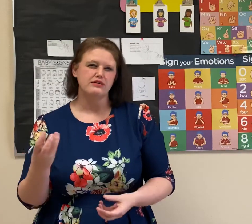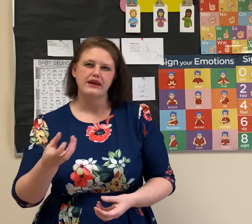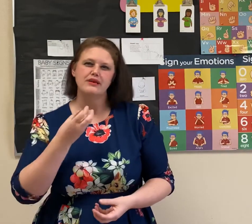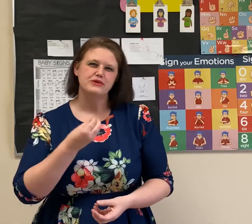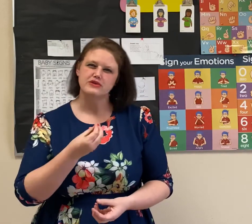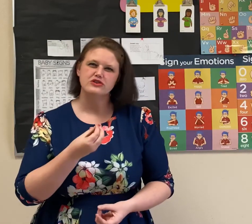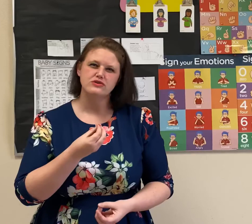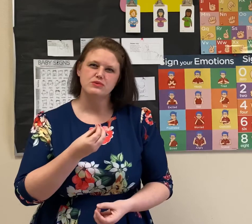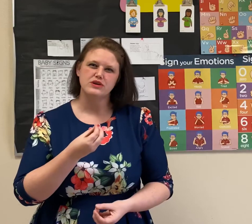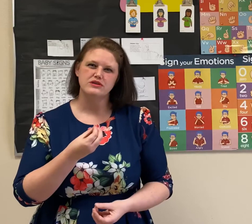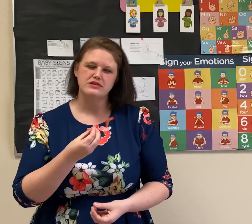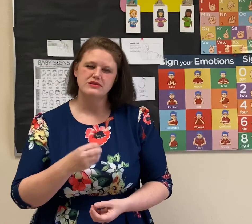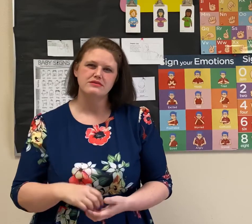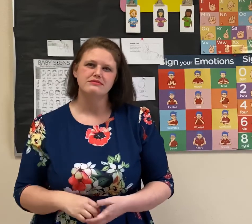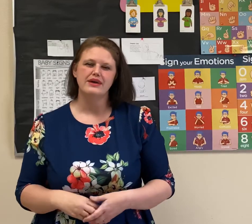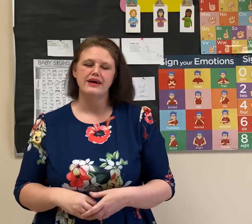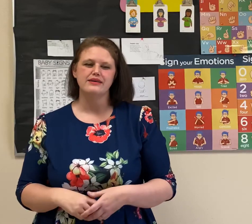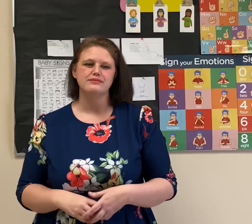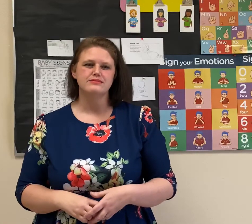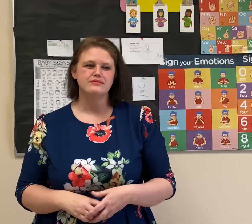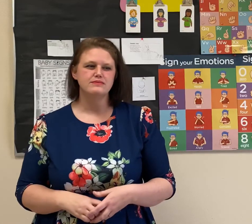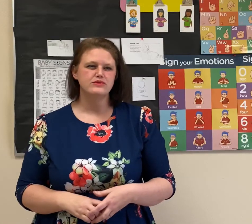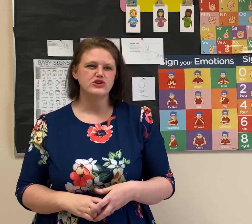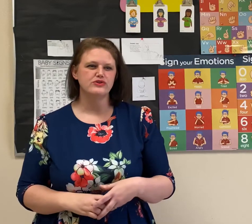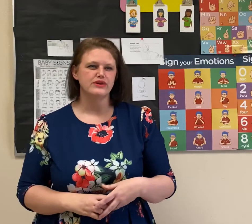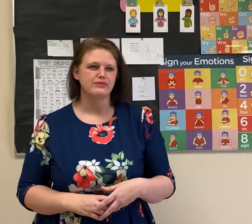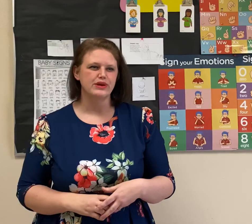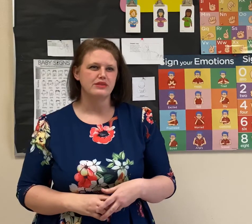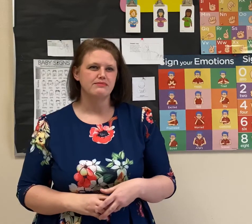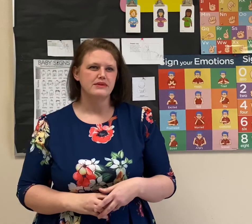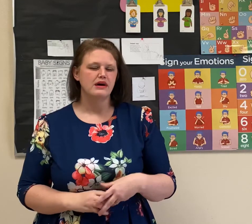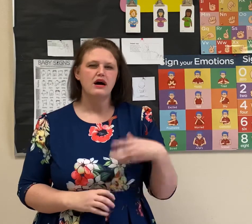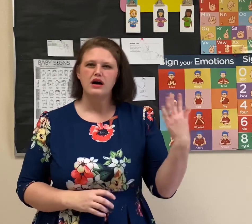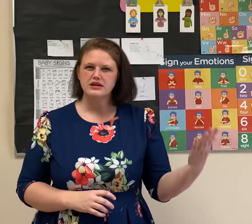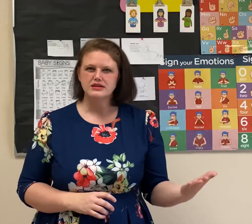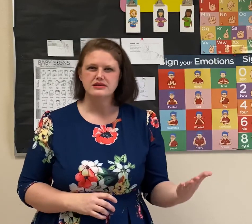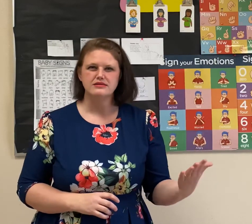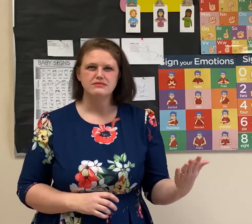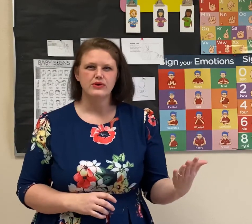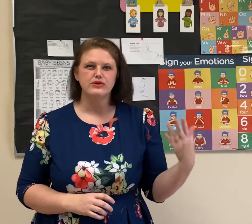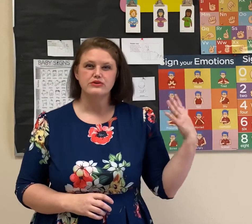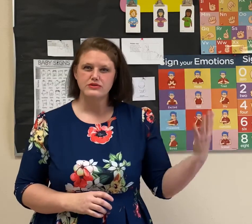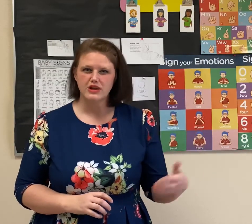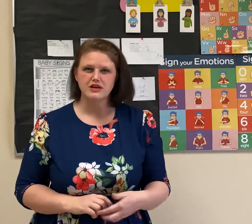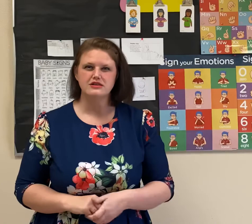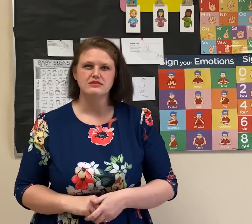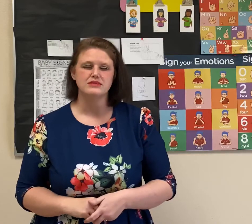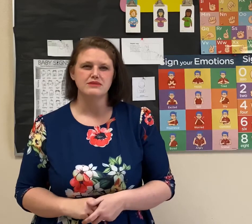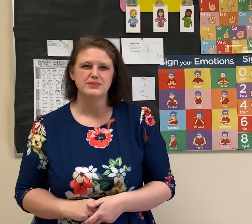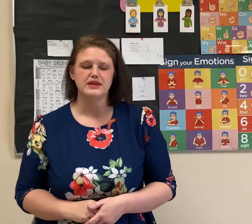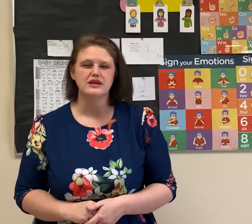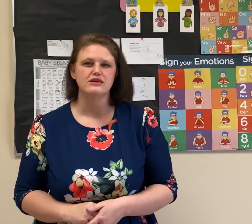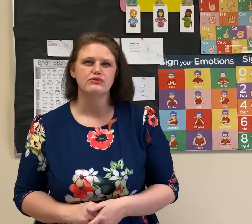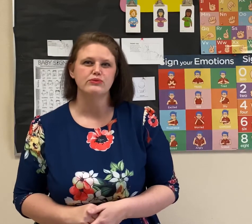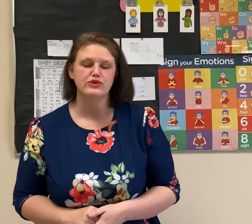able to use words. Children with autism or adults with autism typically will